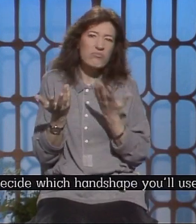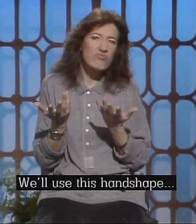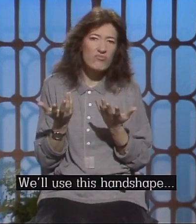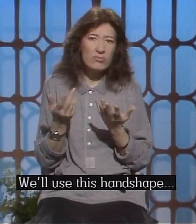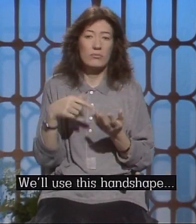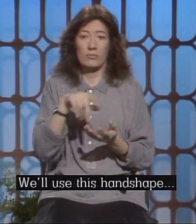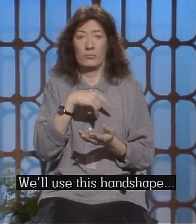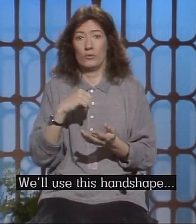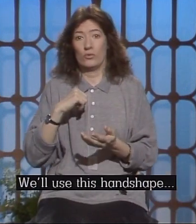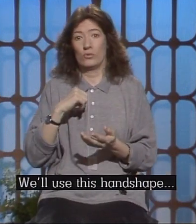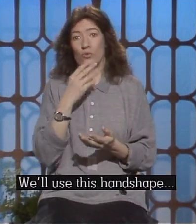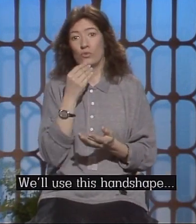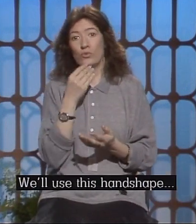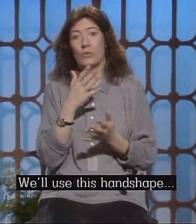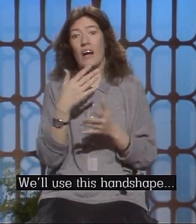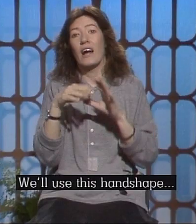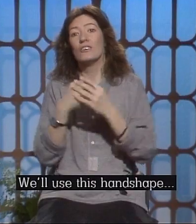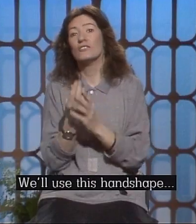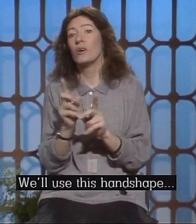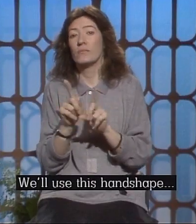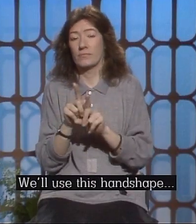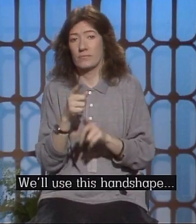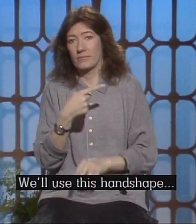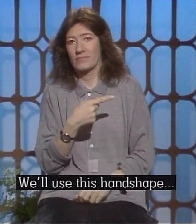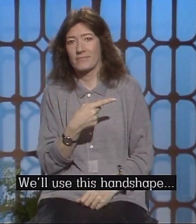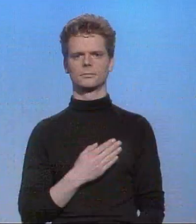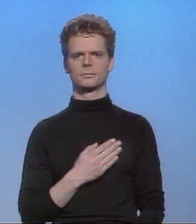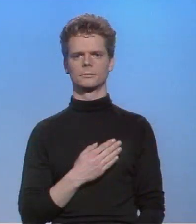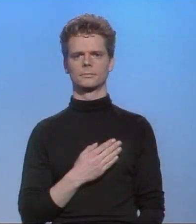We are going to use this handshape.